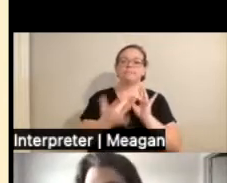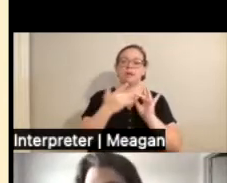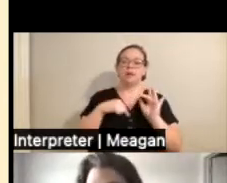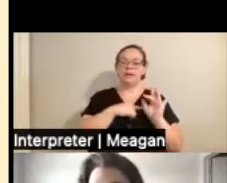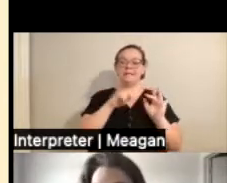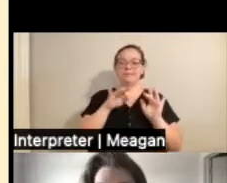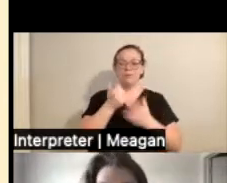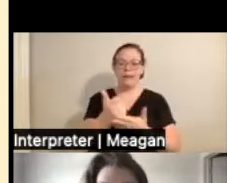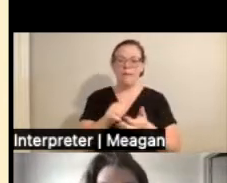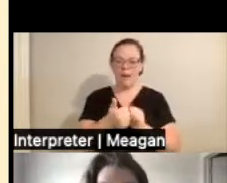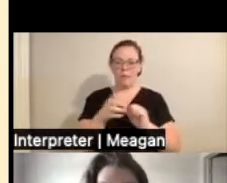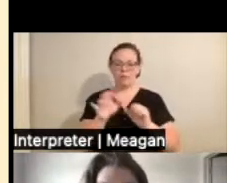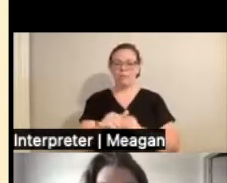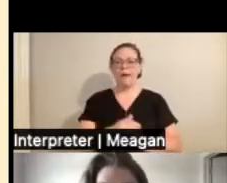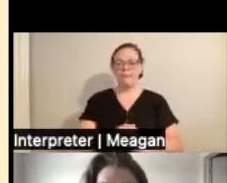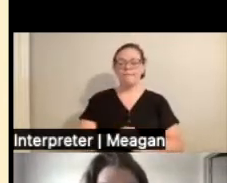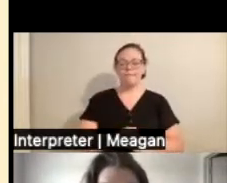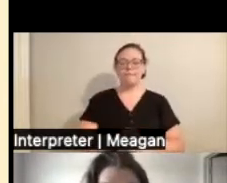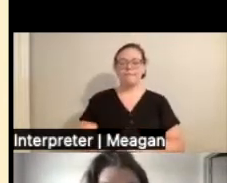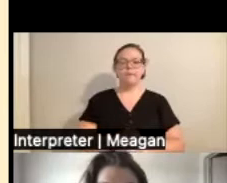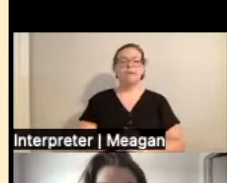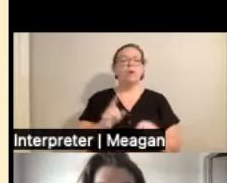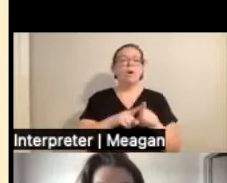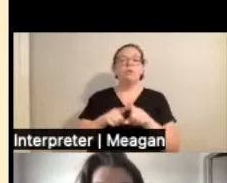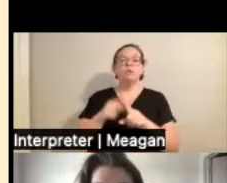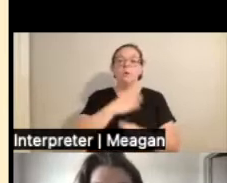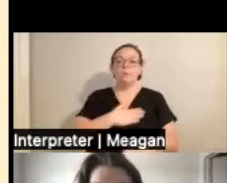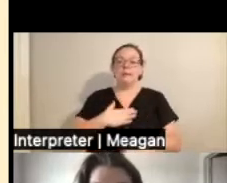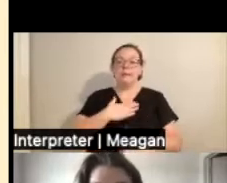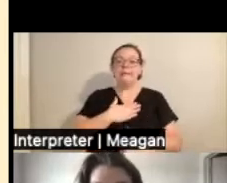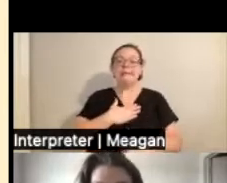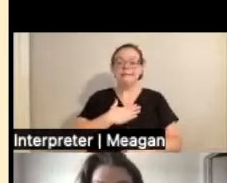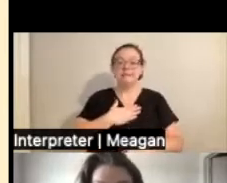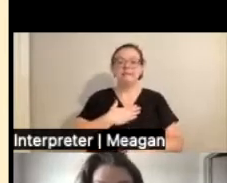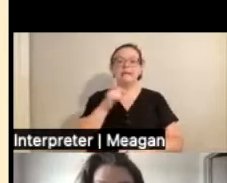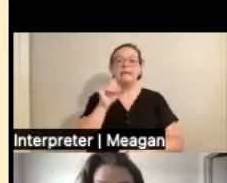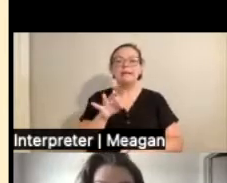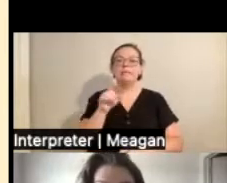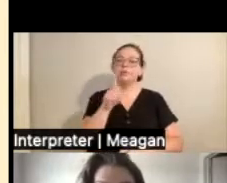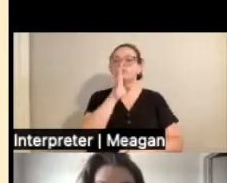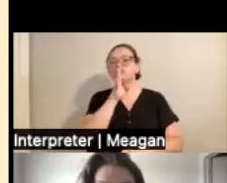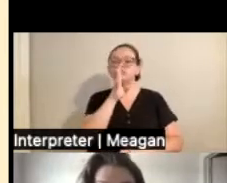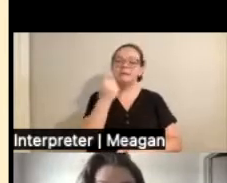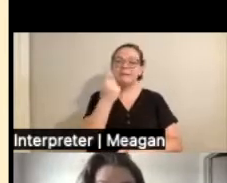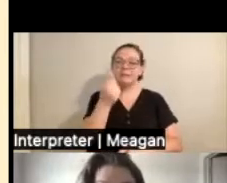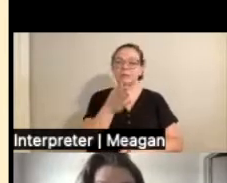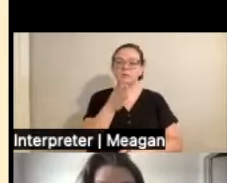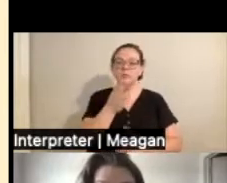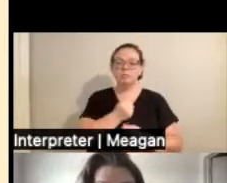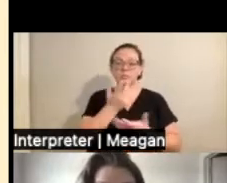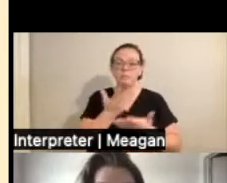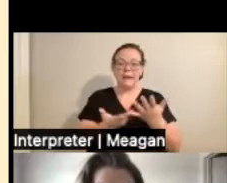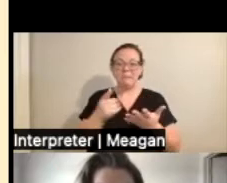need instructions on how to do this. Also, please give a content warning if what you're about to share might cause someone